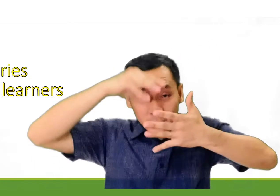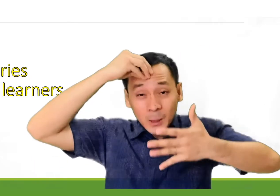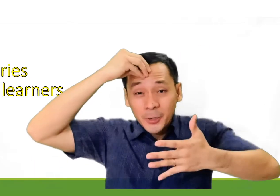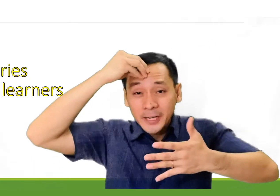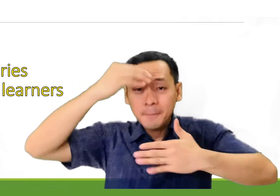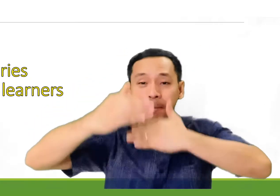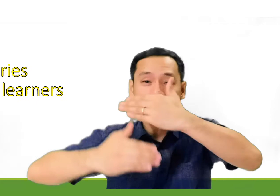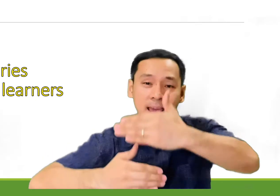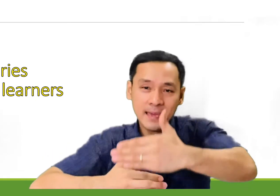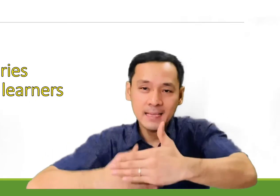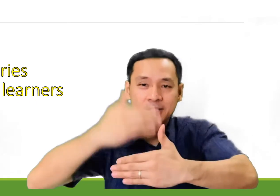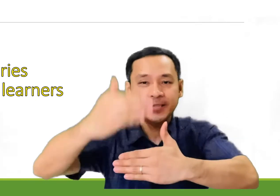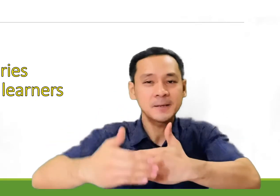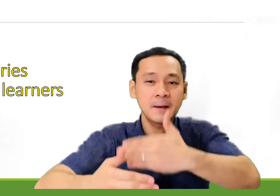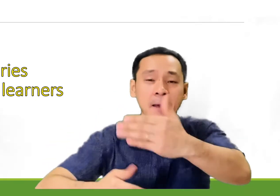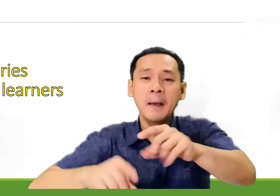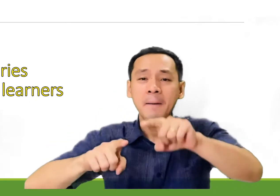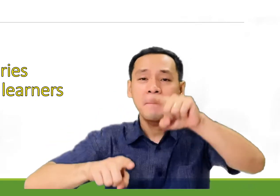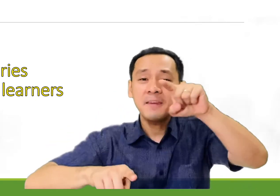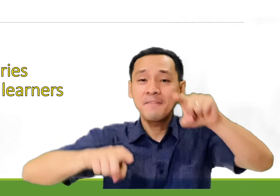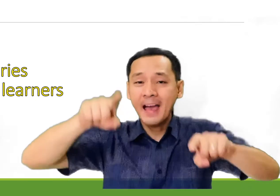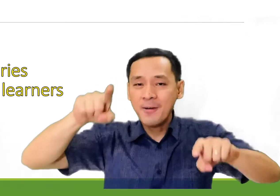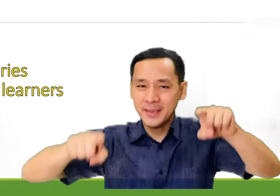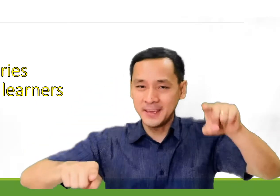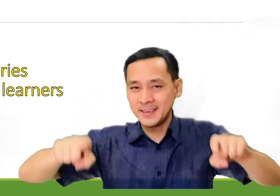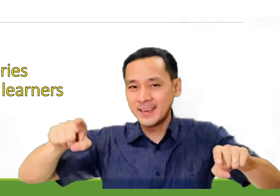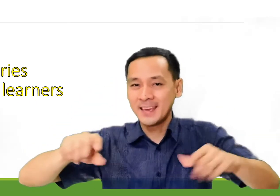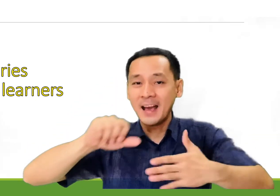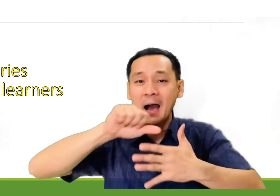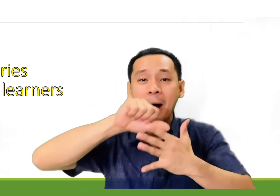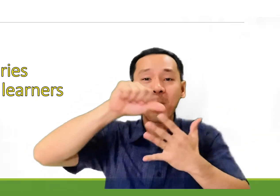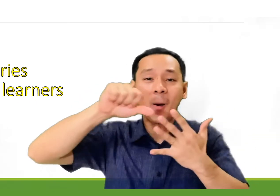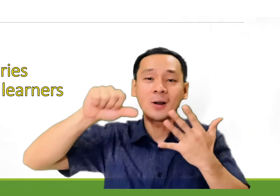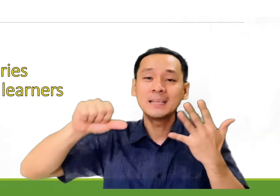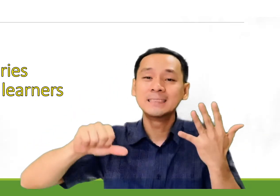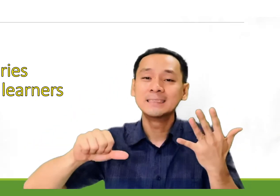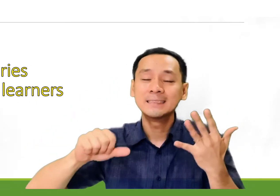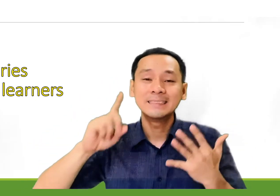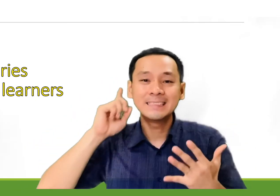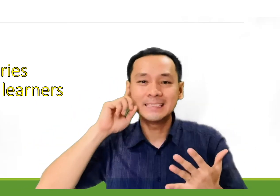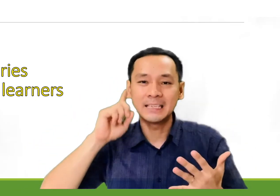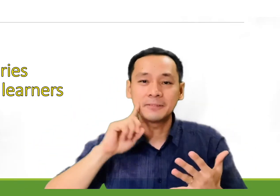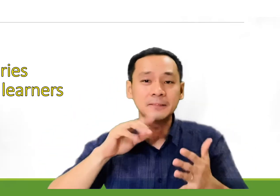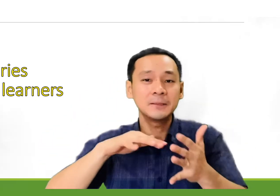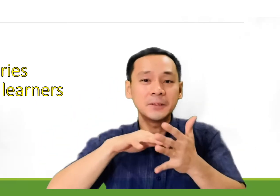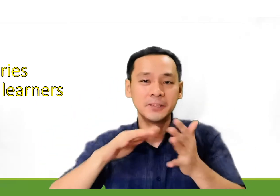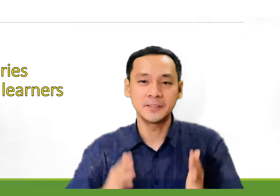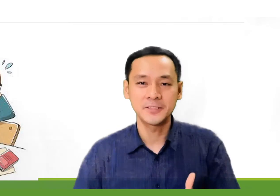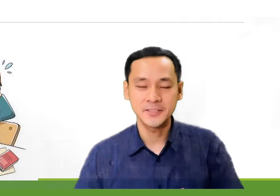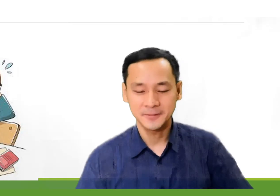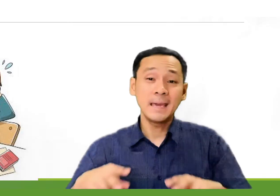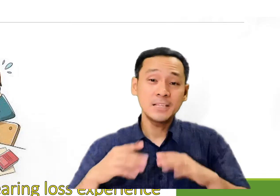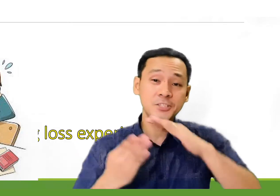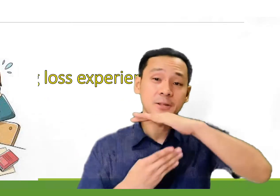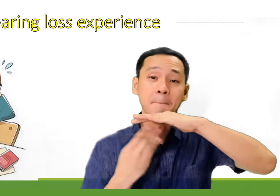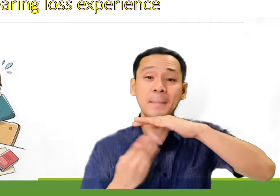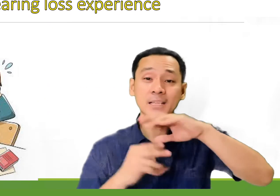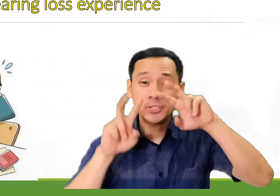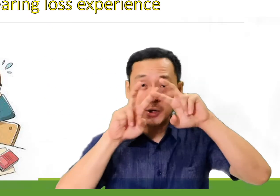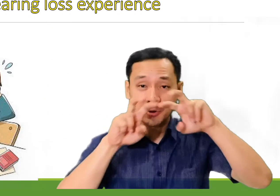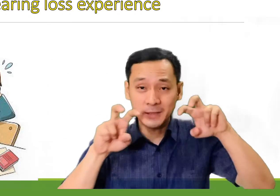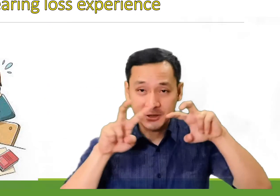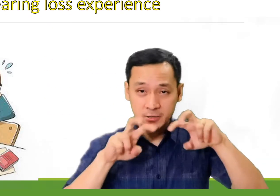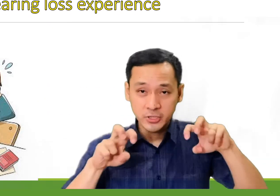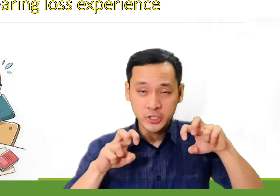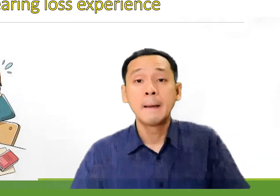but learning pace may vary among the deaf learners.